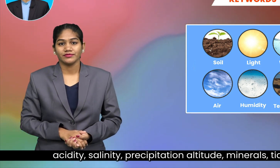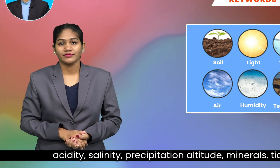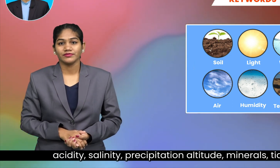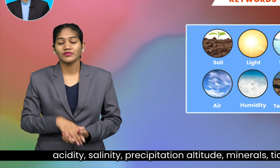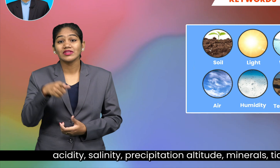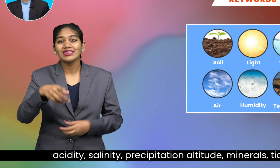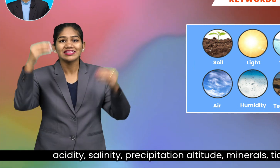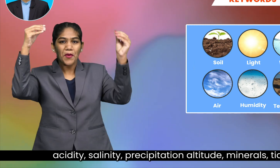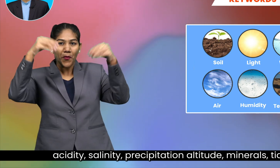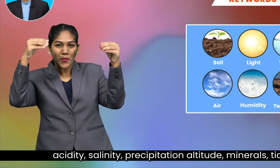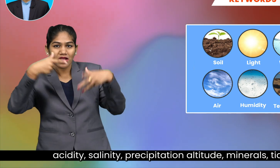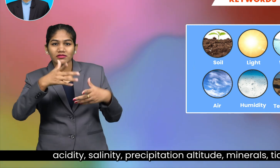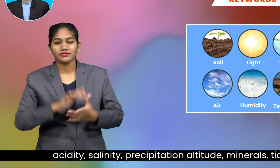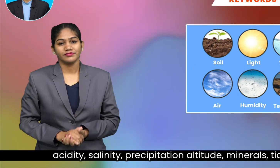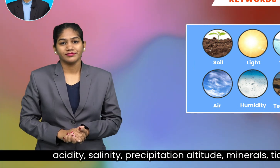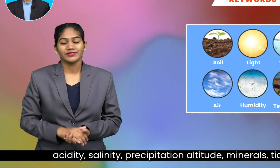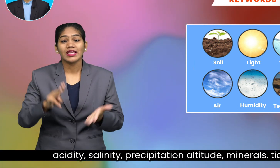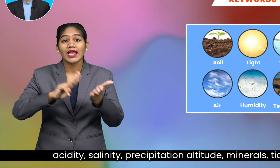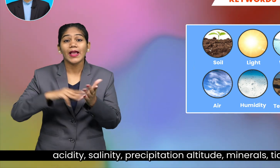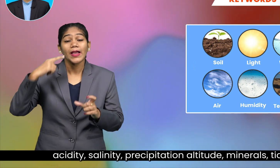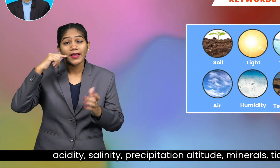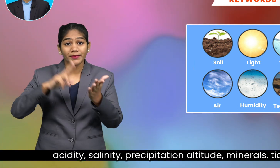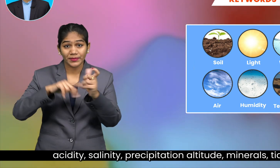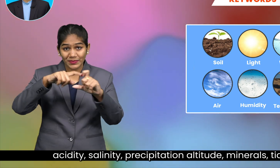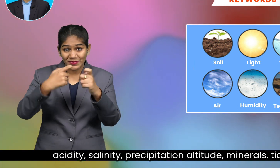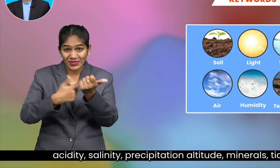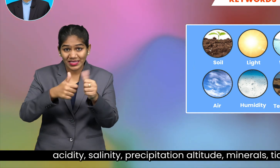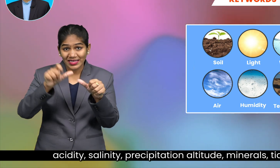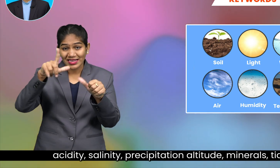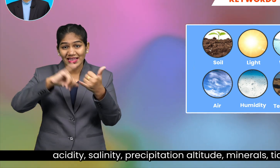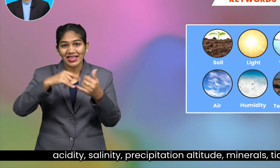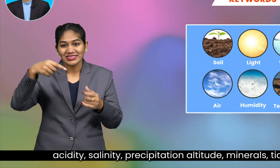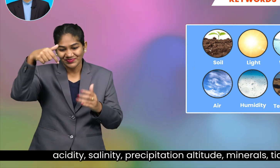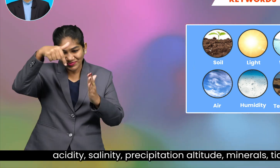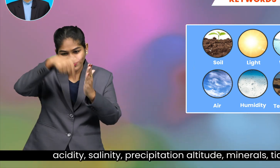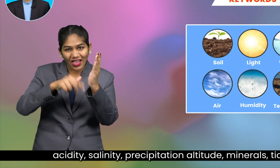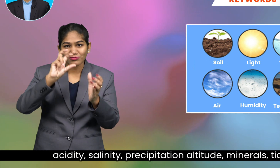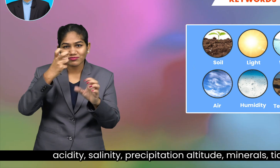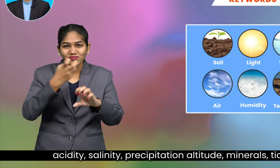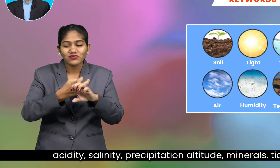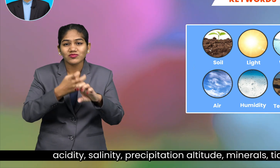precipitation altitude, minerals, tides,